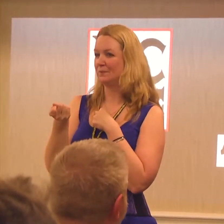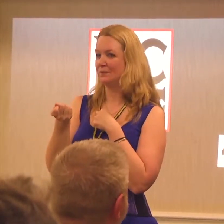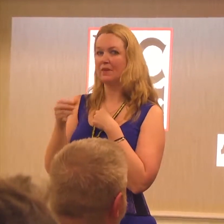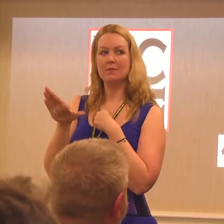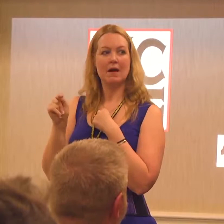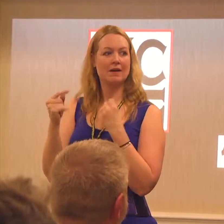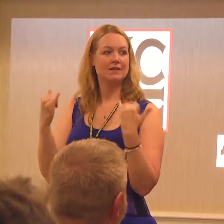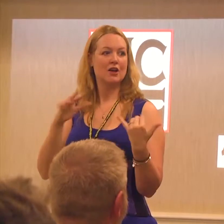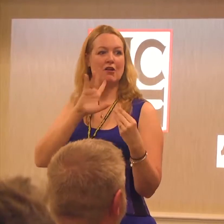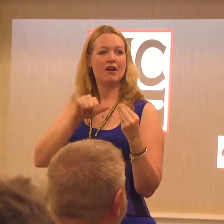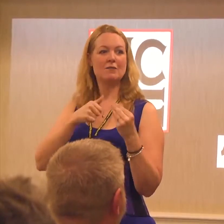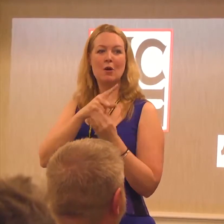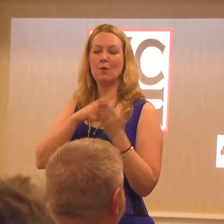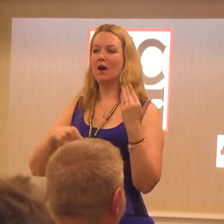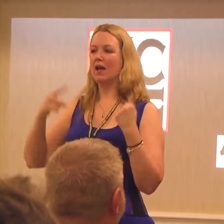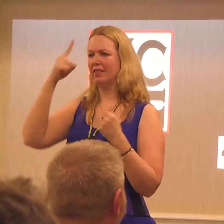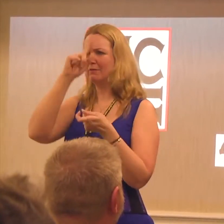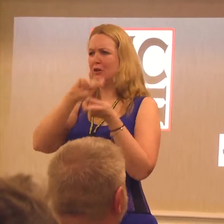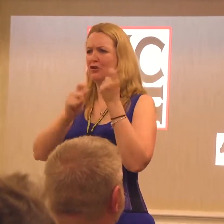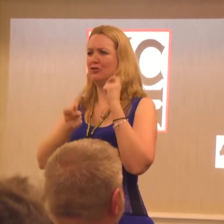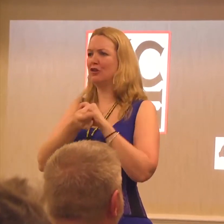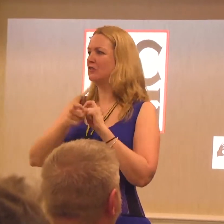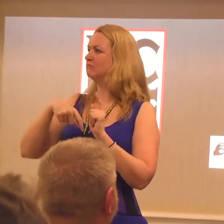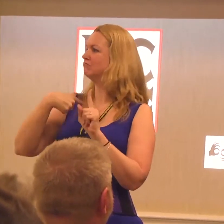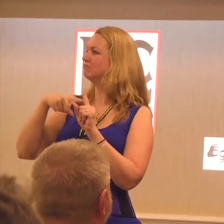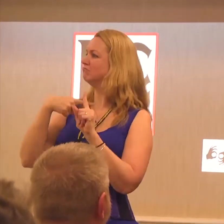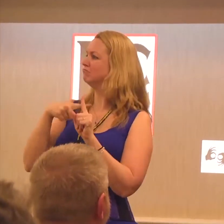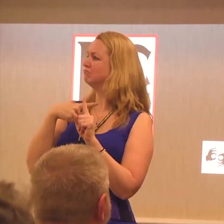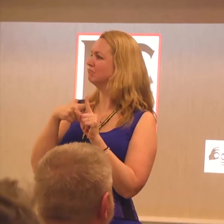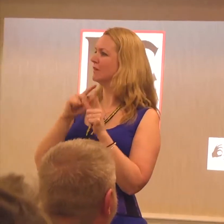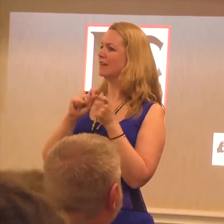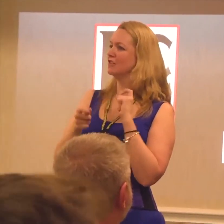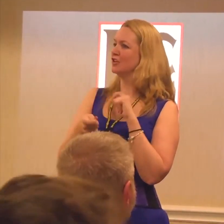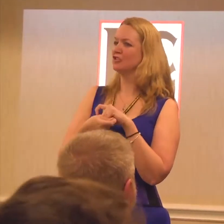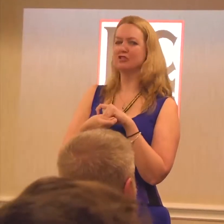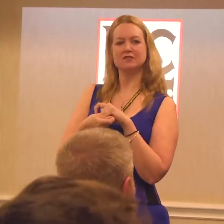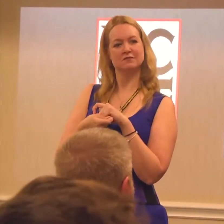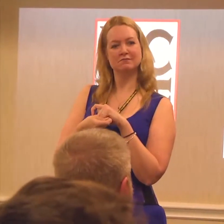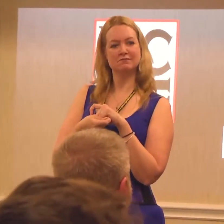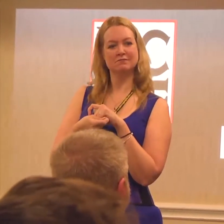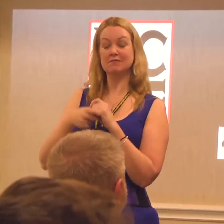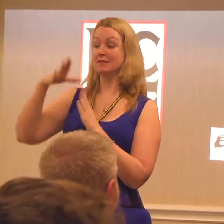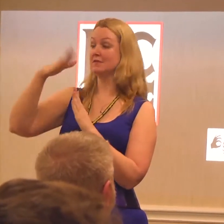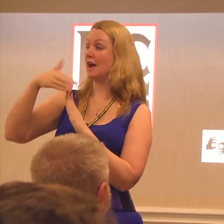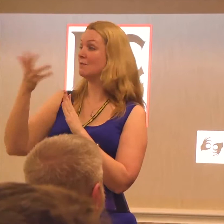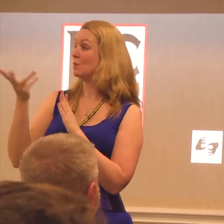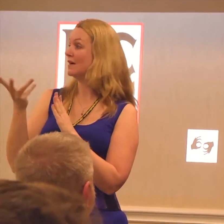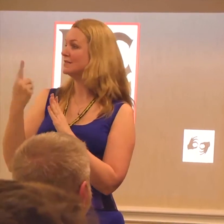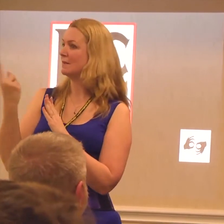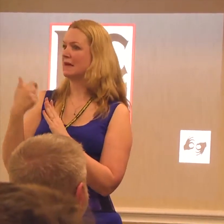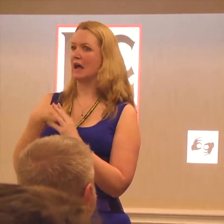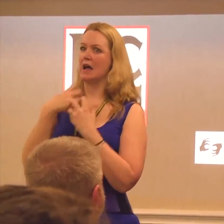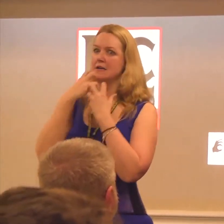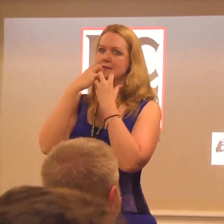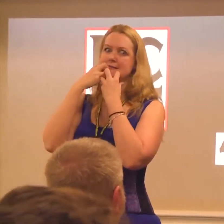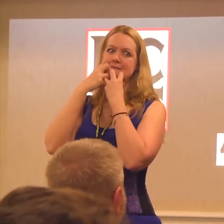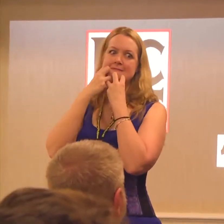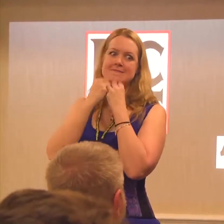Let me talk about some of the things that I think has changed for the better. On top of the list is something I'm very passionate